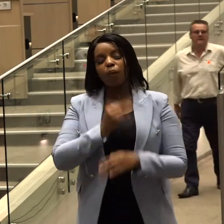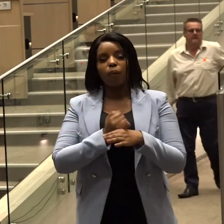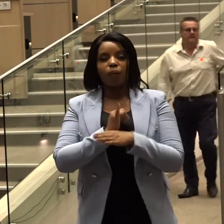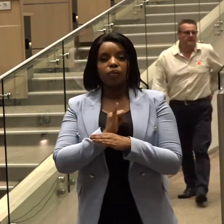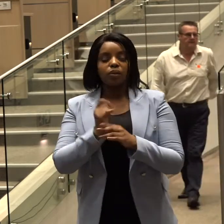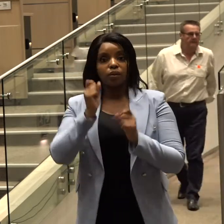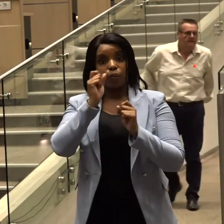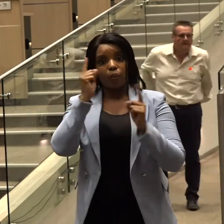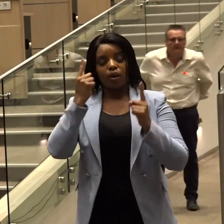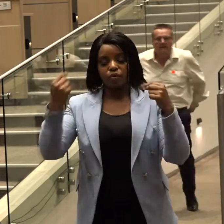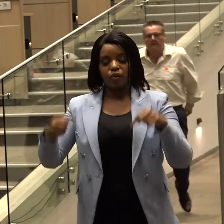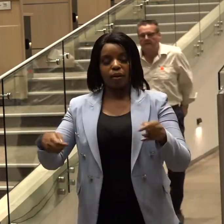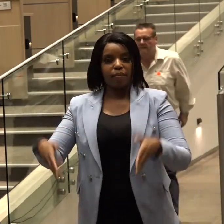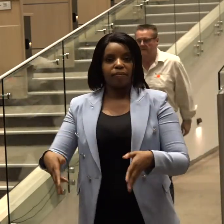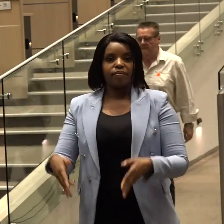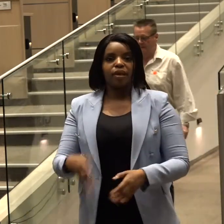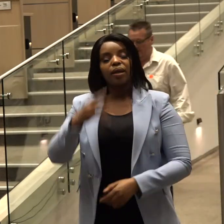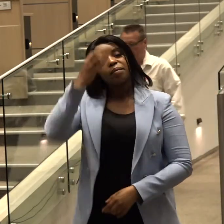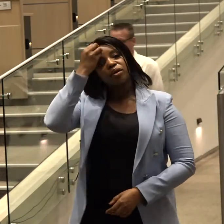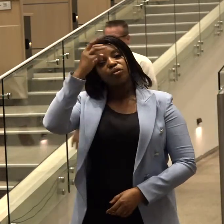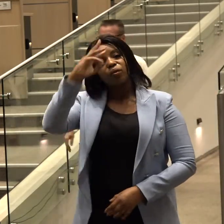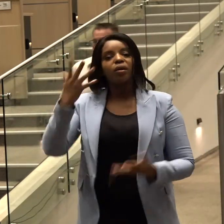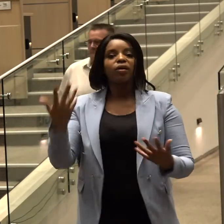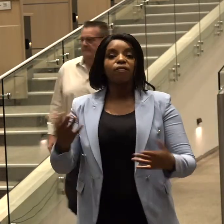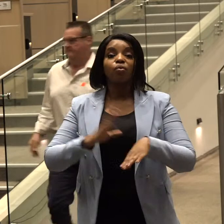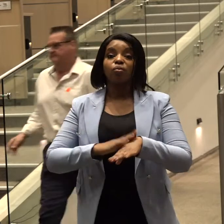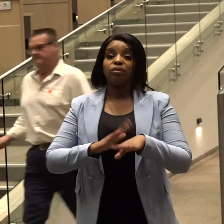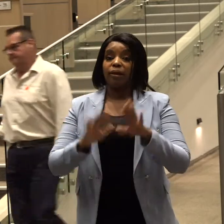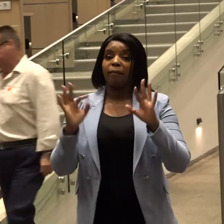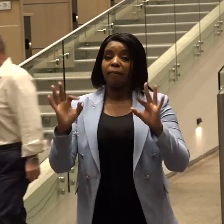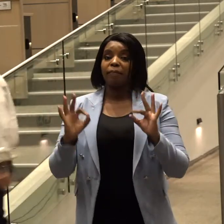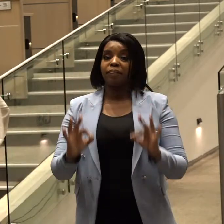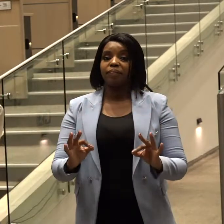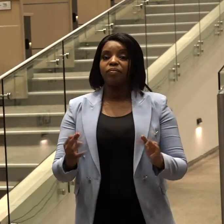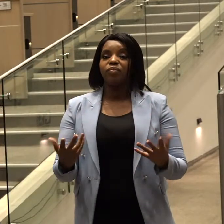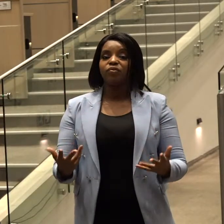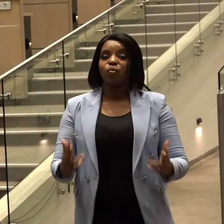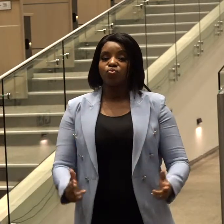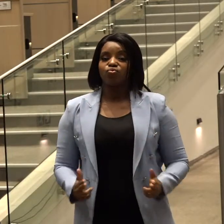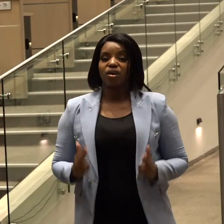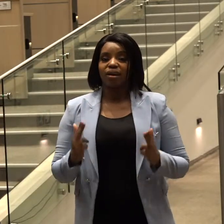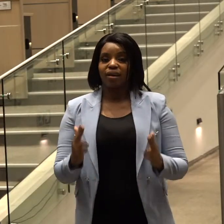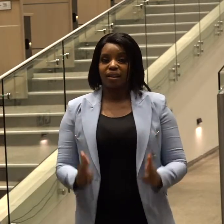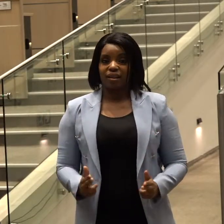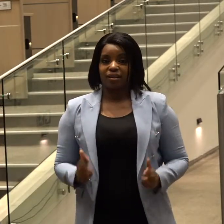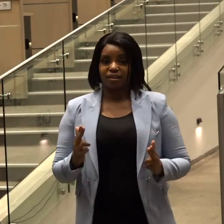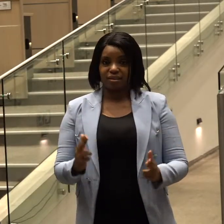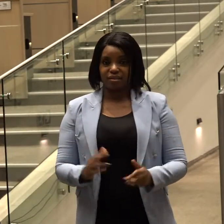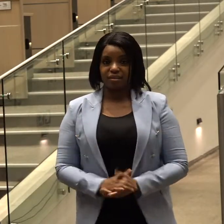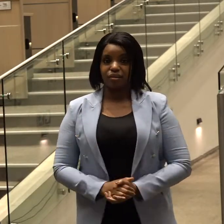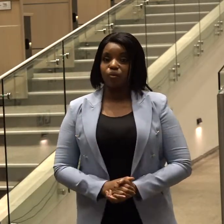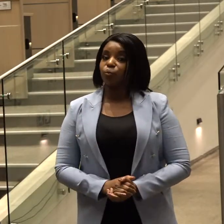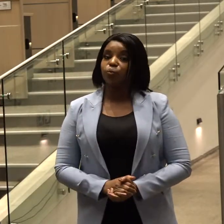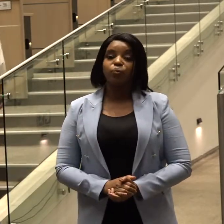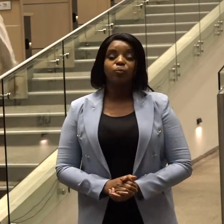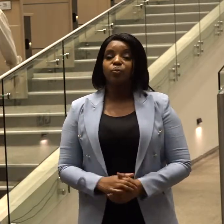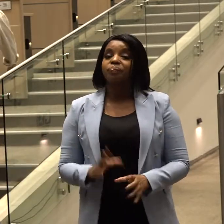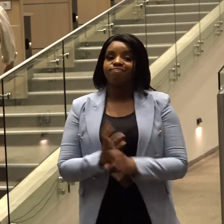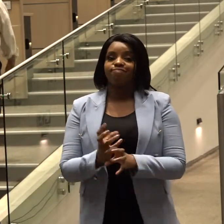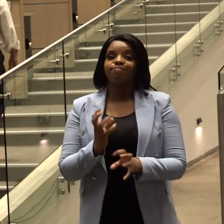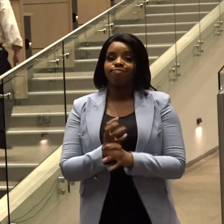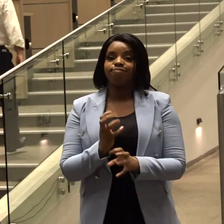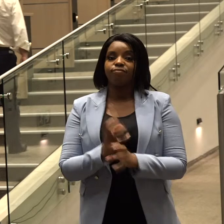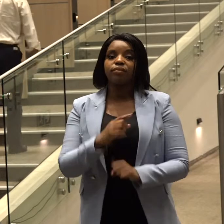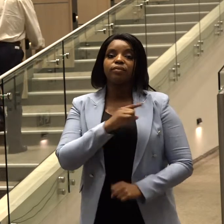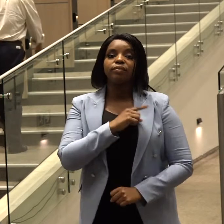just to be here in Pretoria in time to catch the trains it's very difficult because we have to wake up in